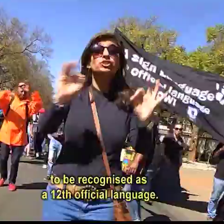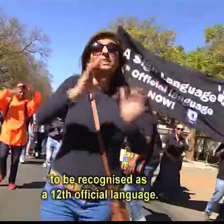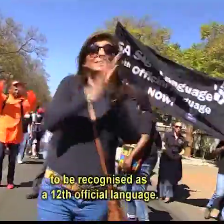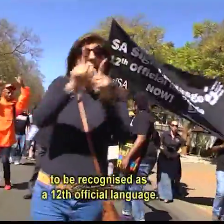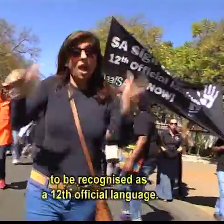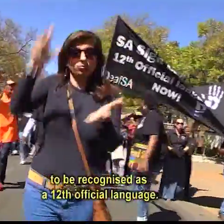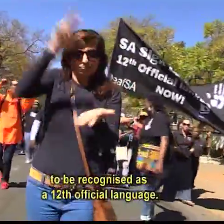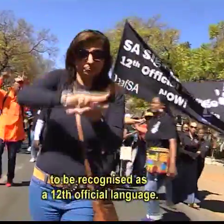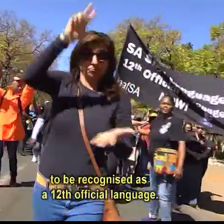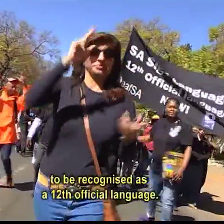language.